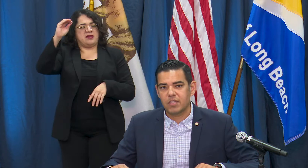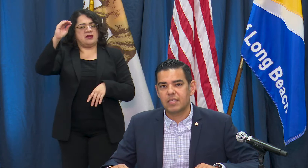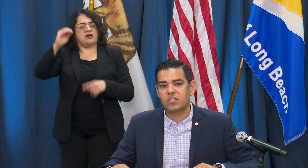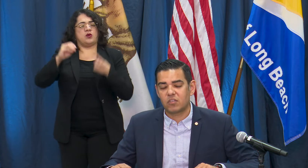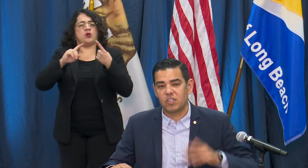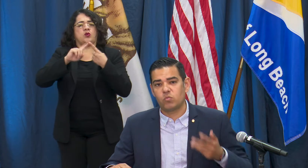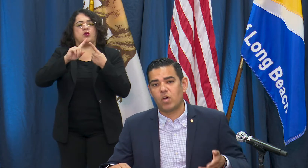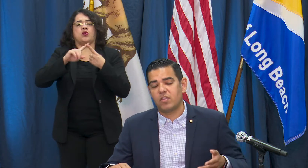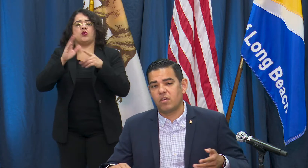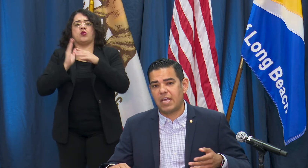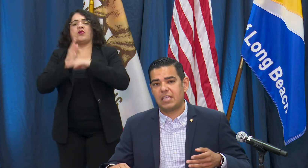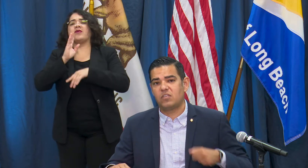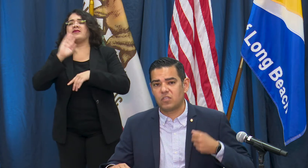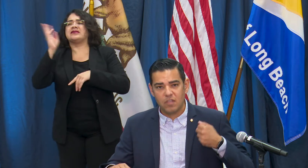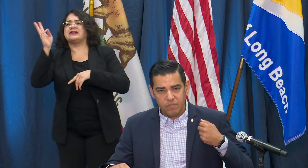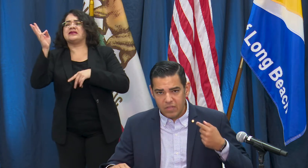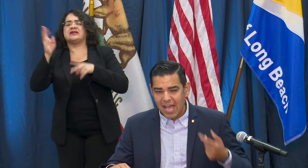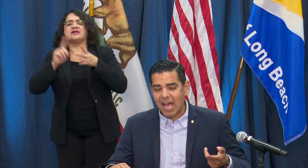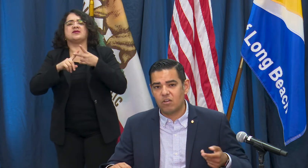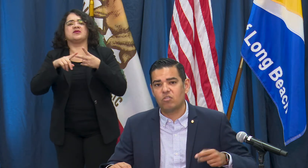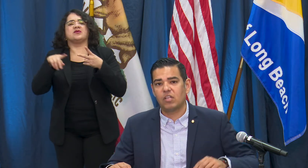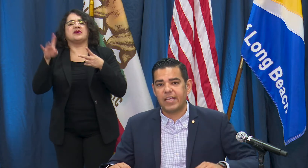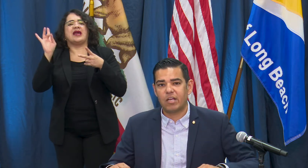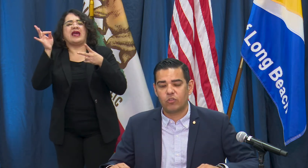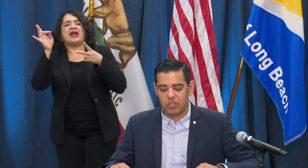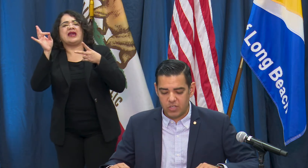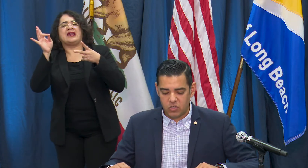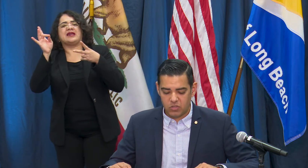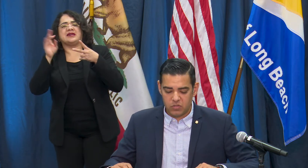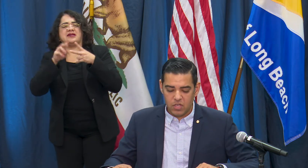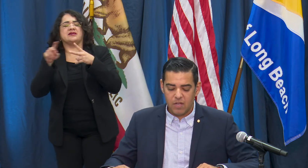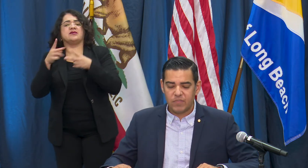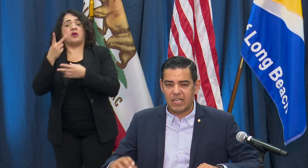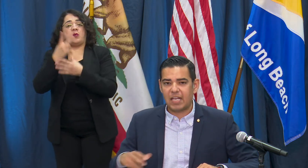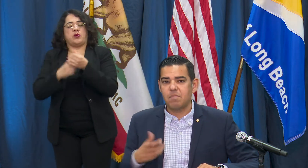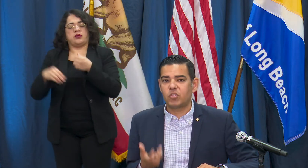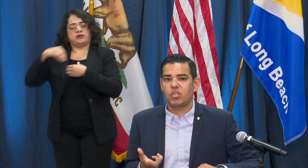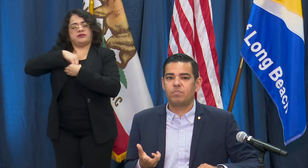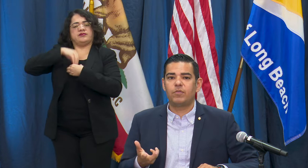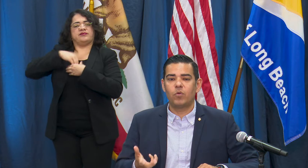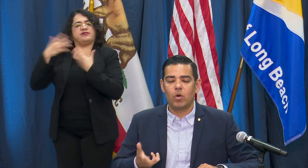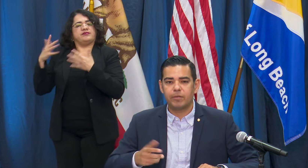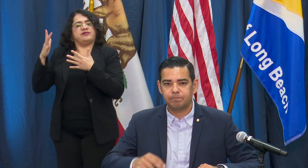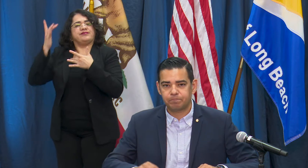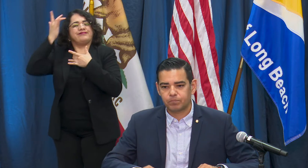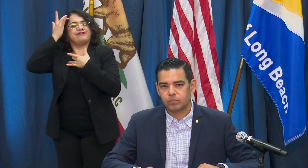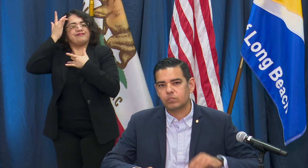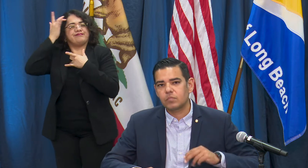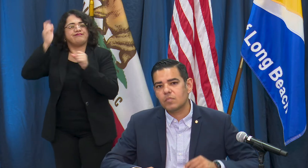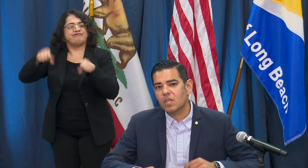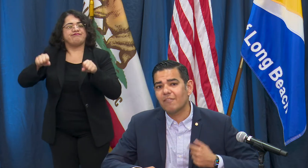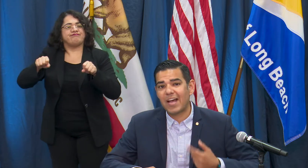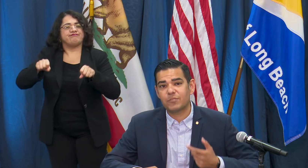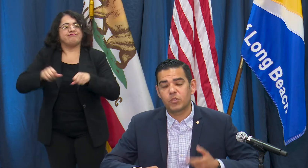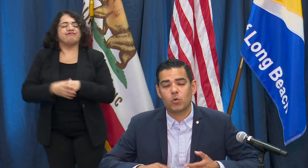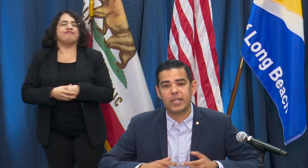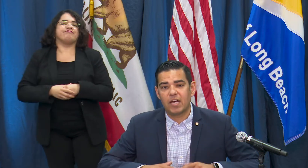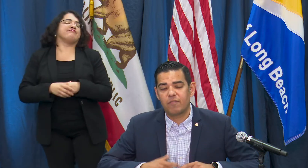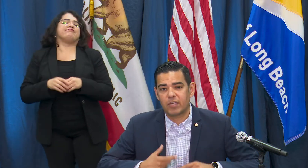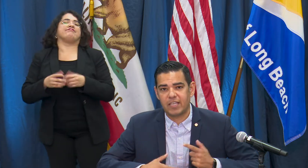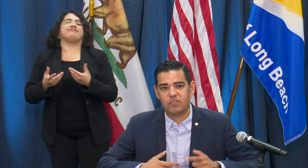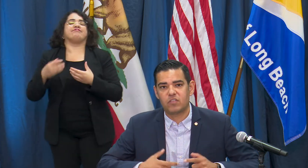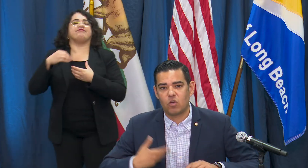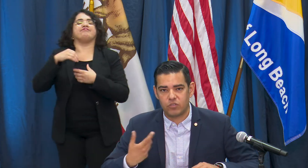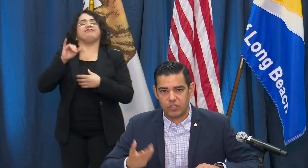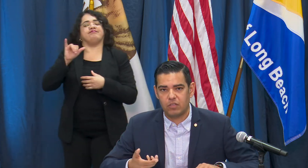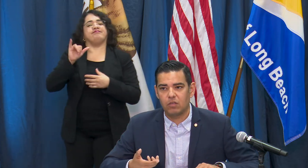was in his 60s, one in their 80s, had underlying health conditions. And like I mentioned before, a vast majority of